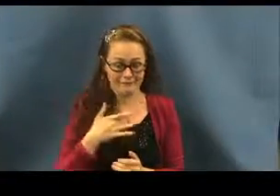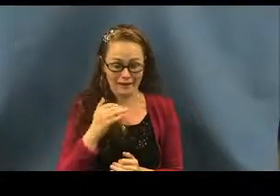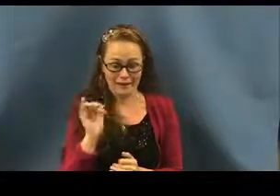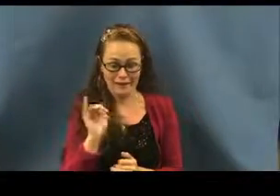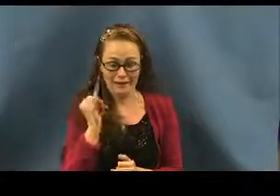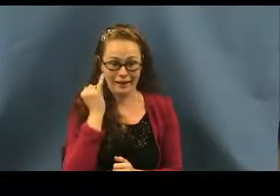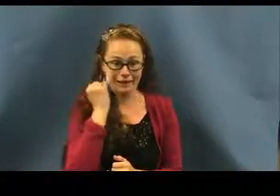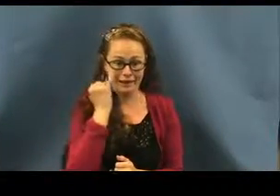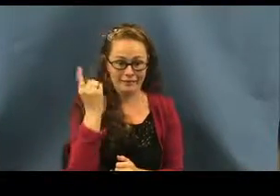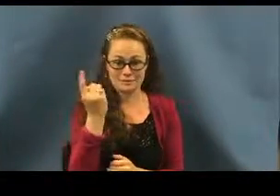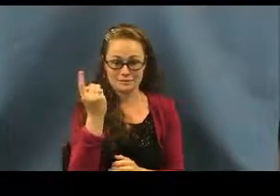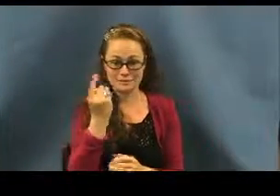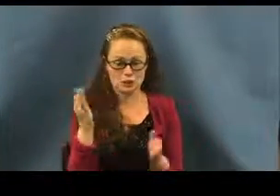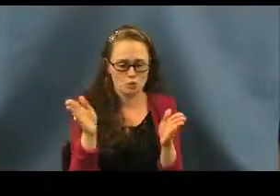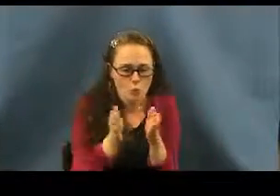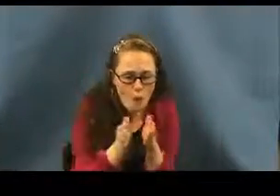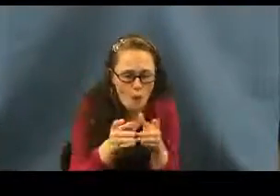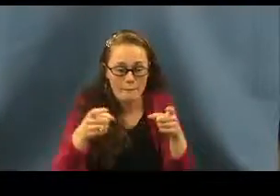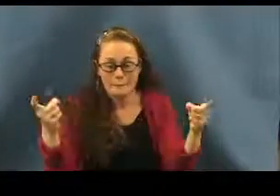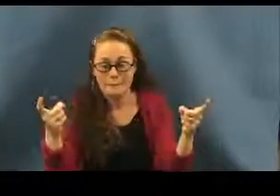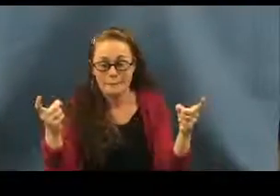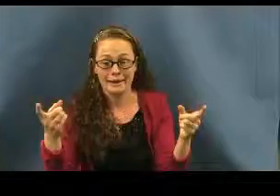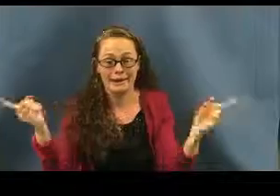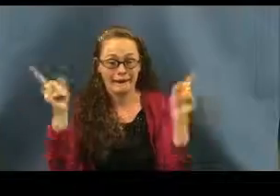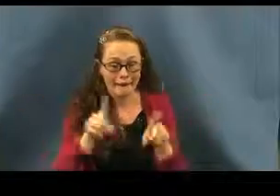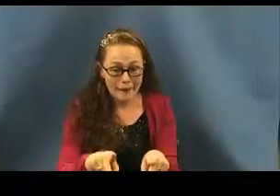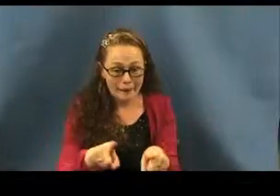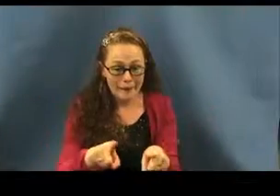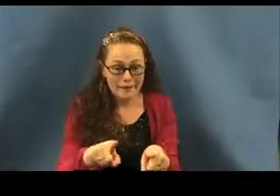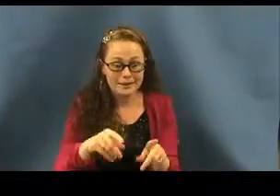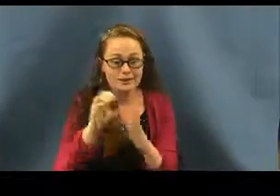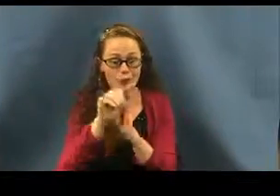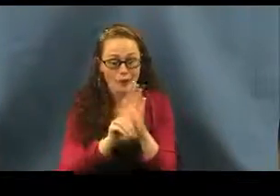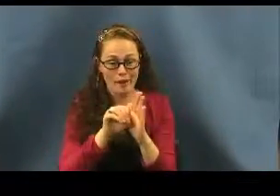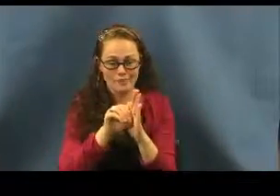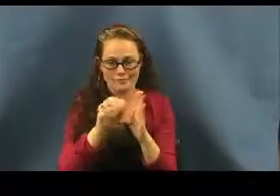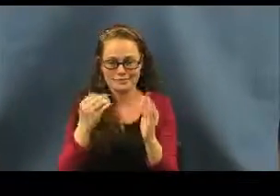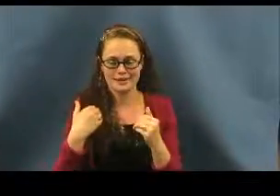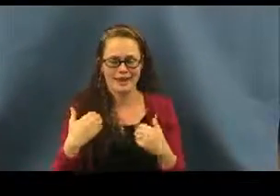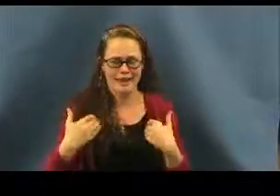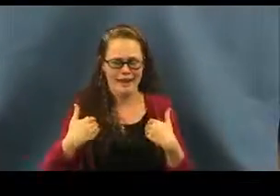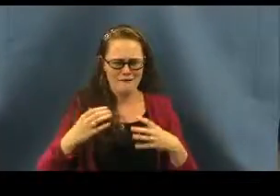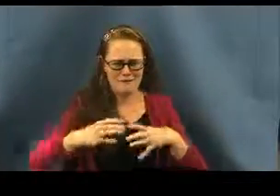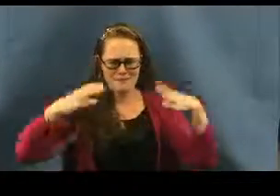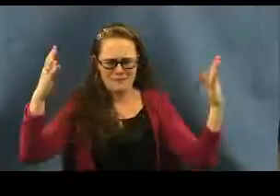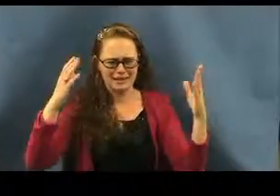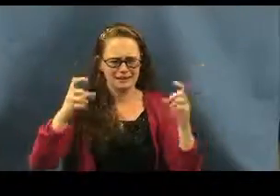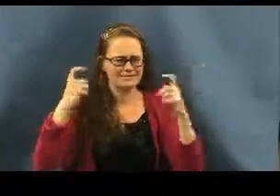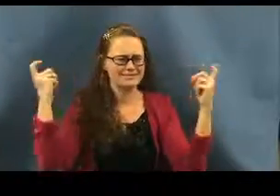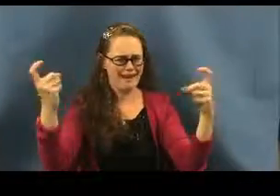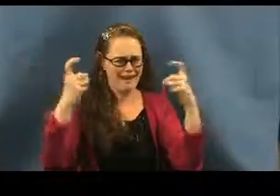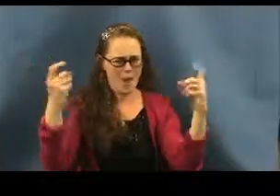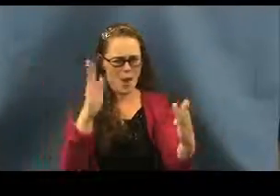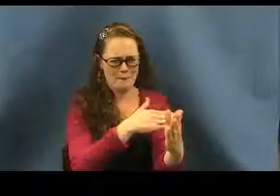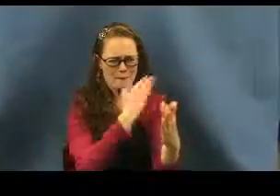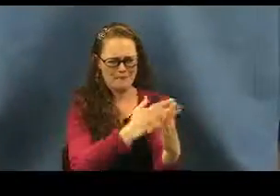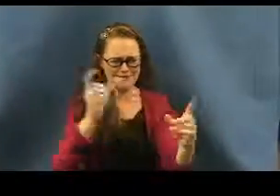beautiful architecture in the world, but it also has one of the highest amounts of abandoned properties in America. I live near this